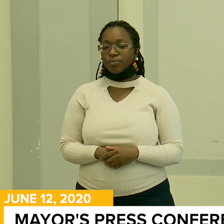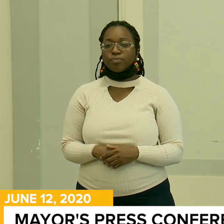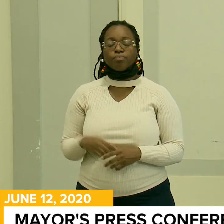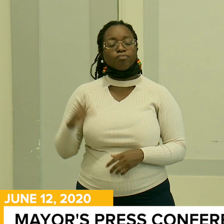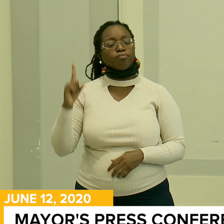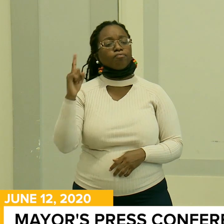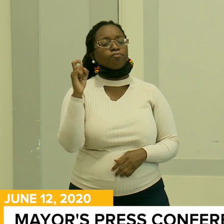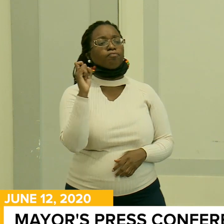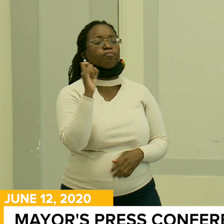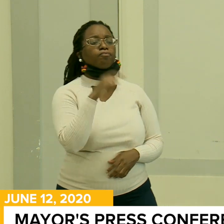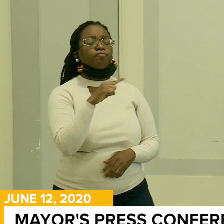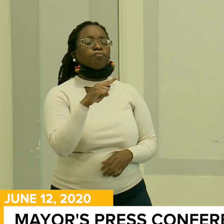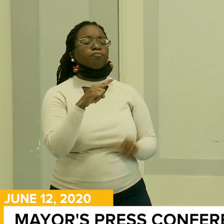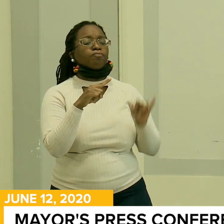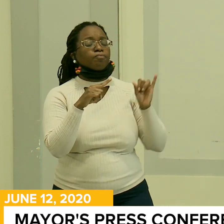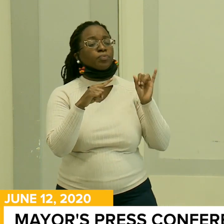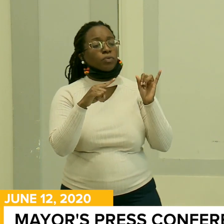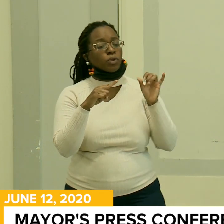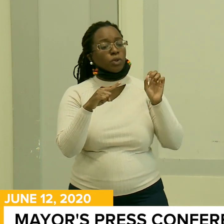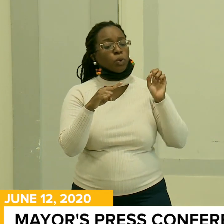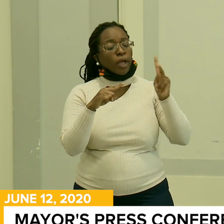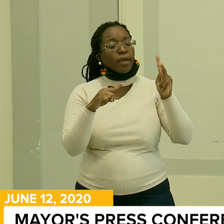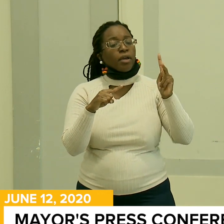What do you attribute the